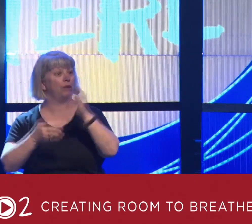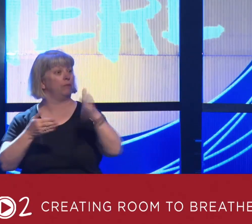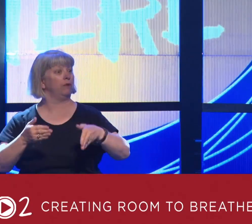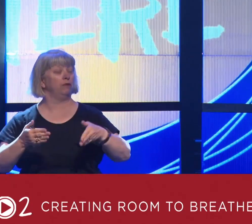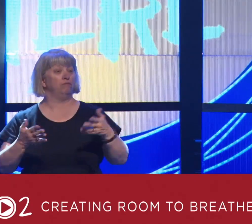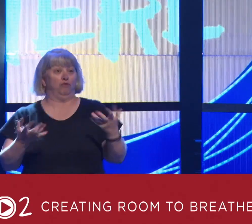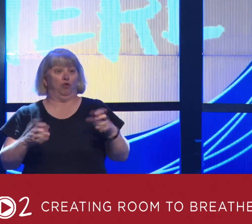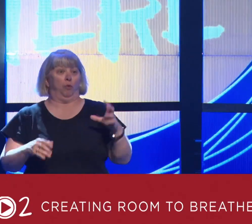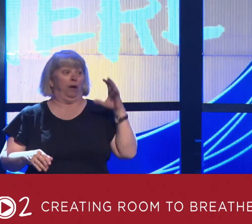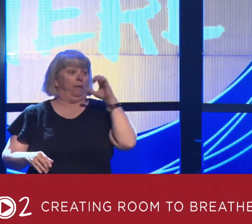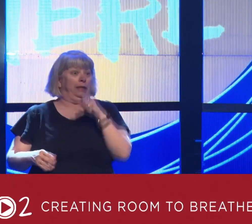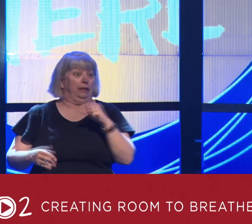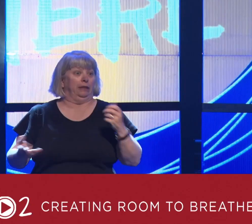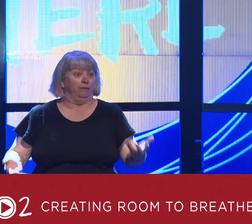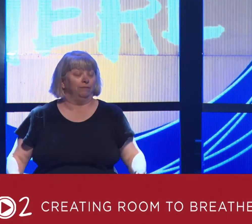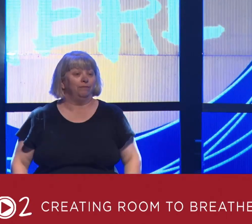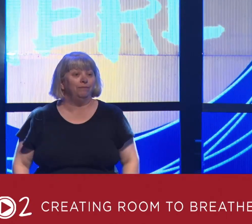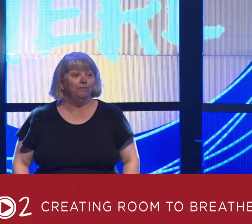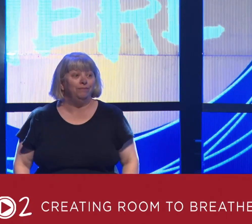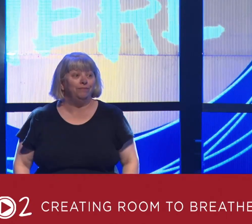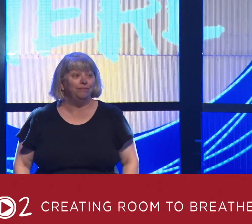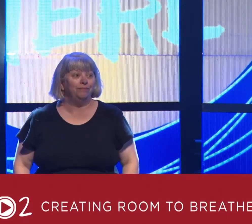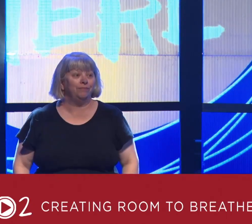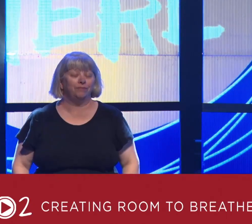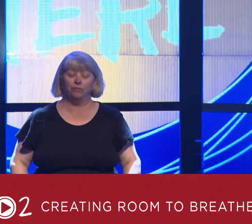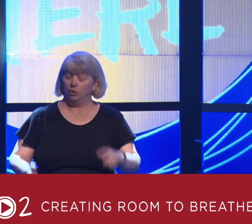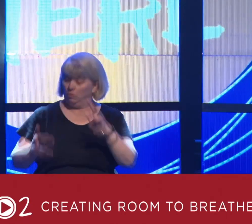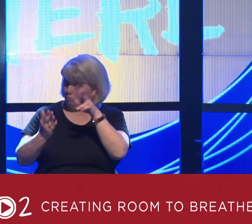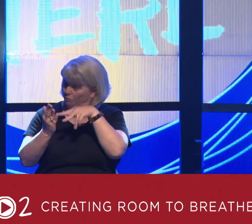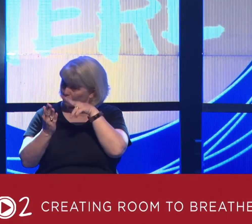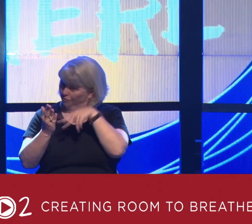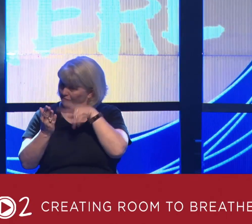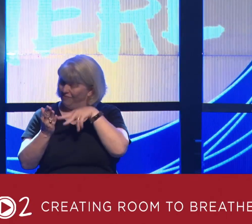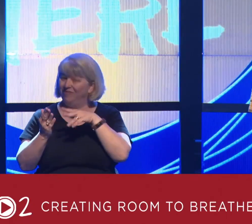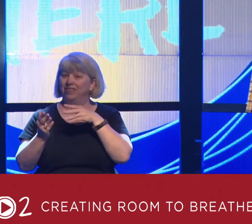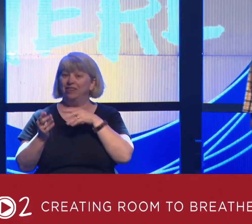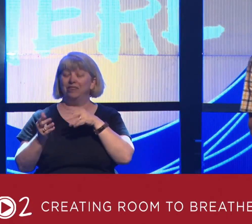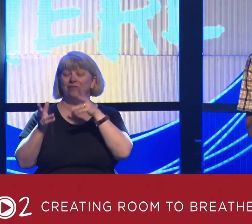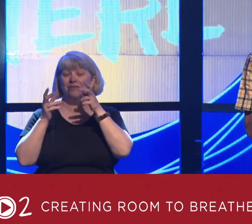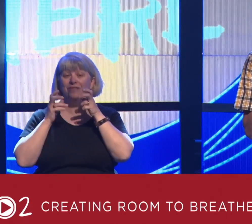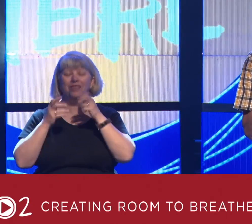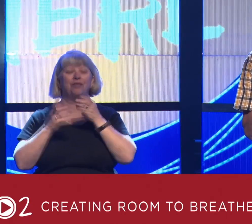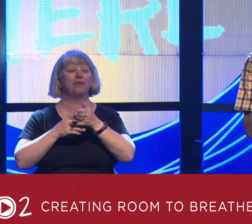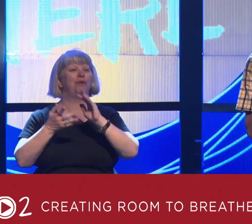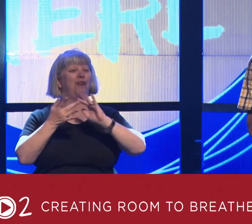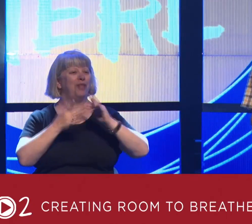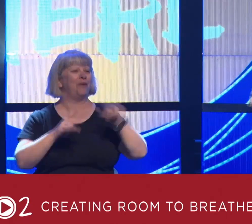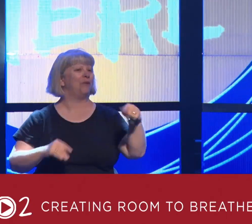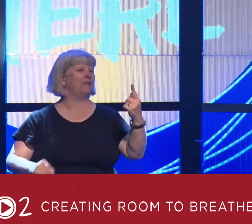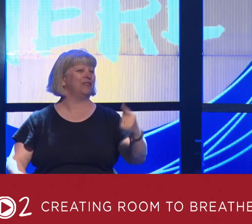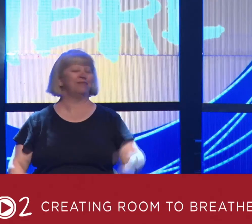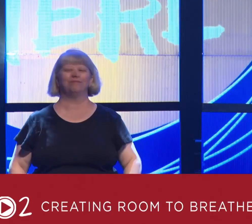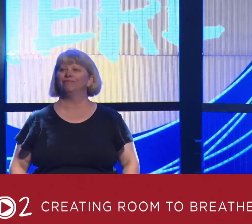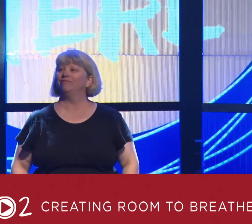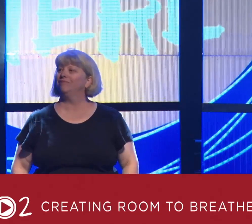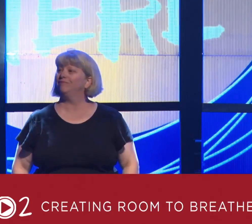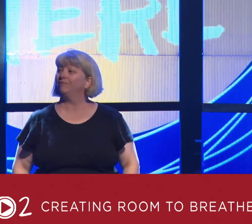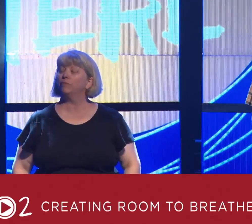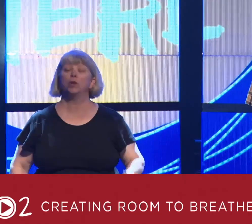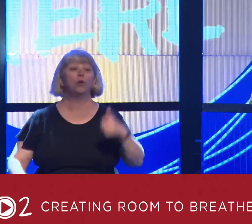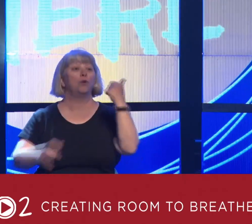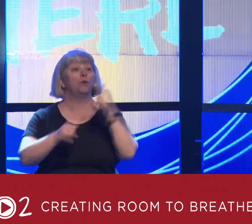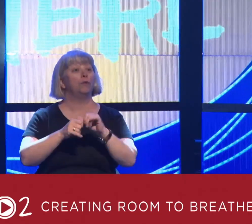to want to miss it, but you can just tune in anytime you want, and it'll be online only. And remember